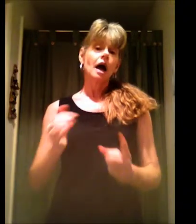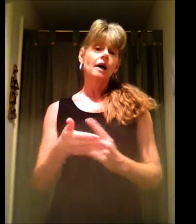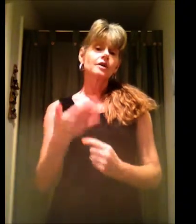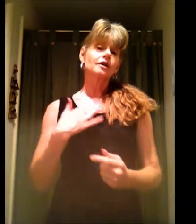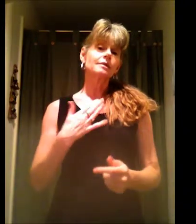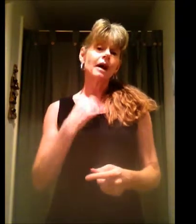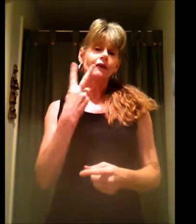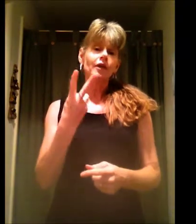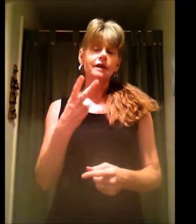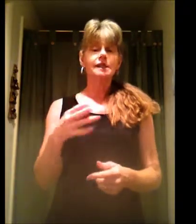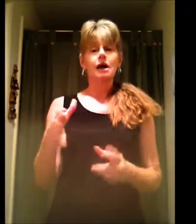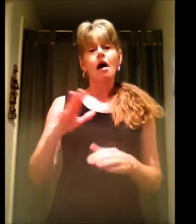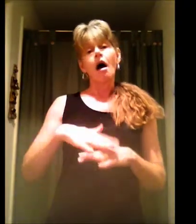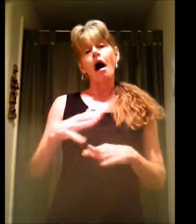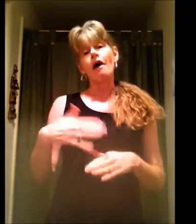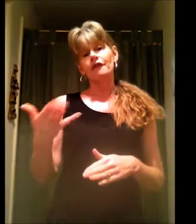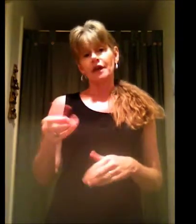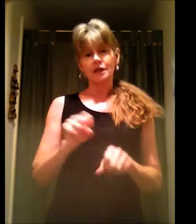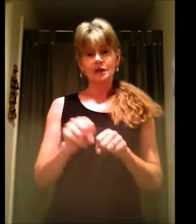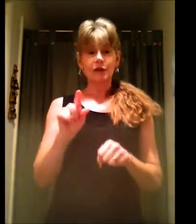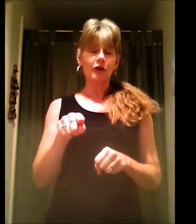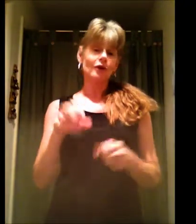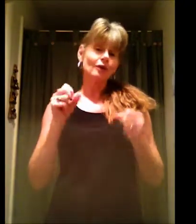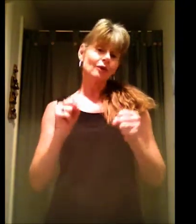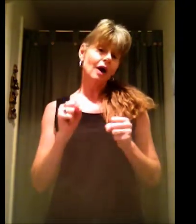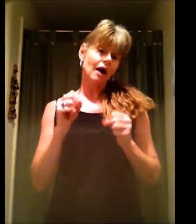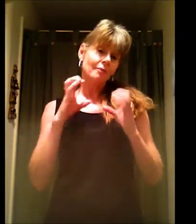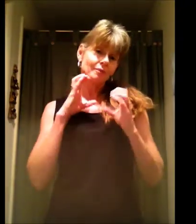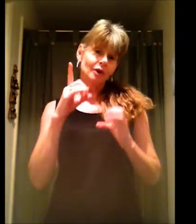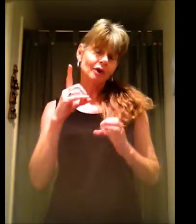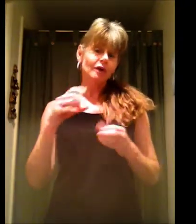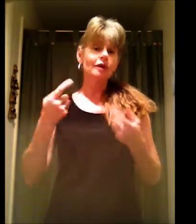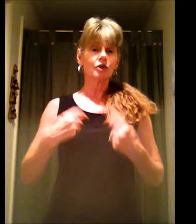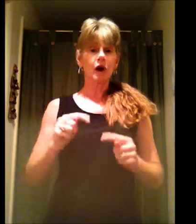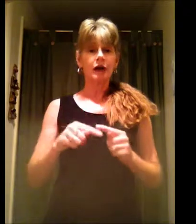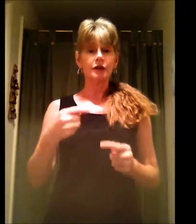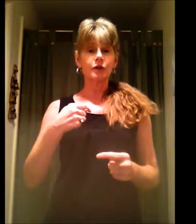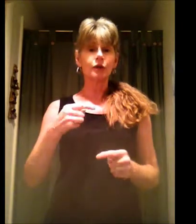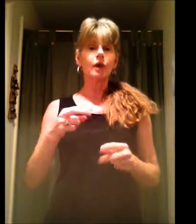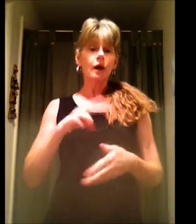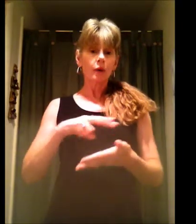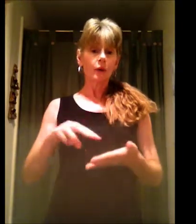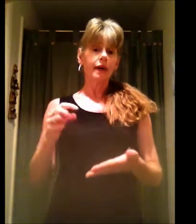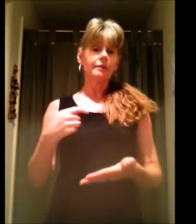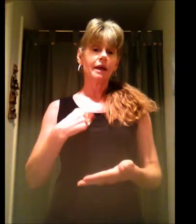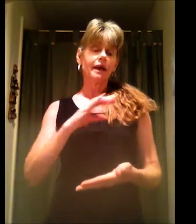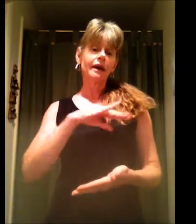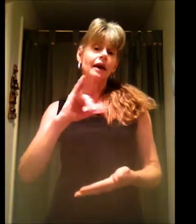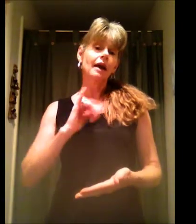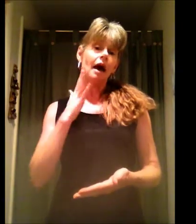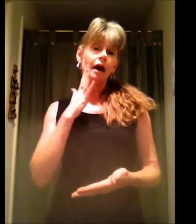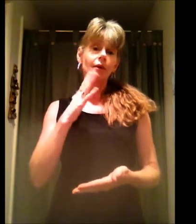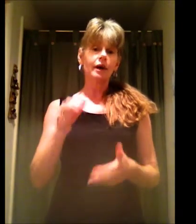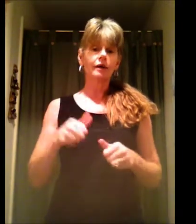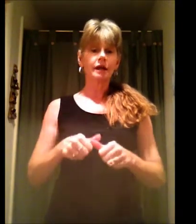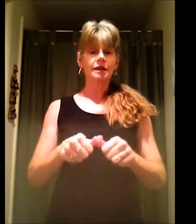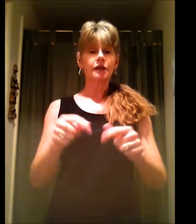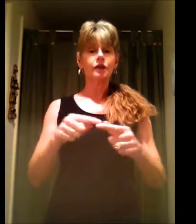I turned my voice off there so you could try to read me, and I will continue